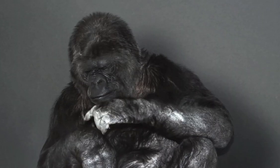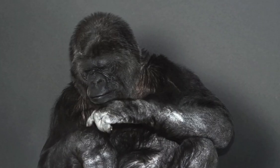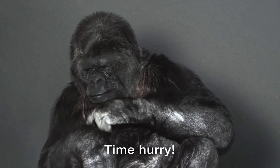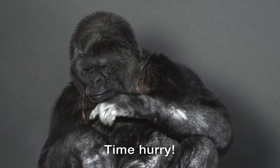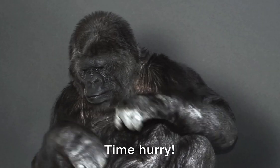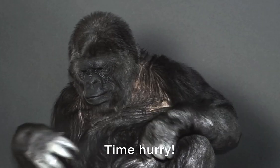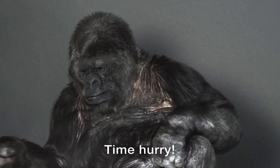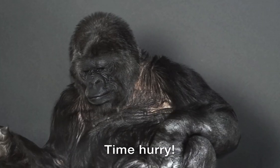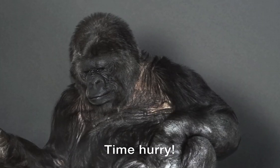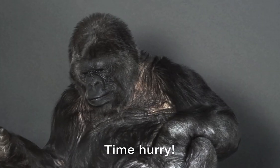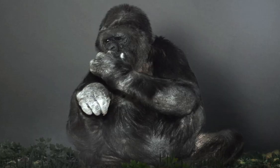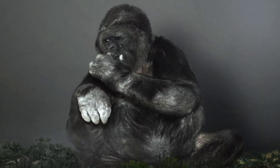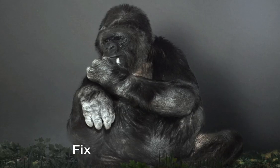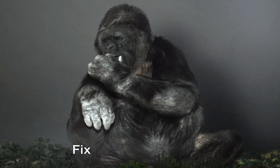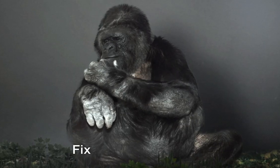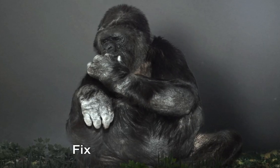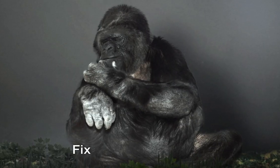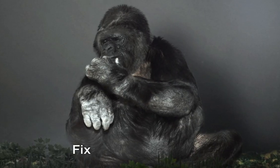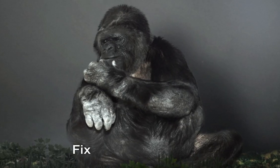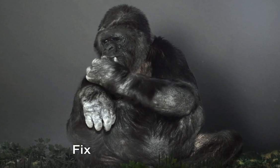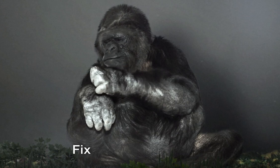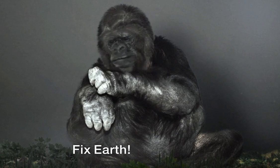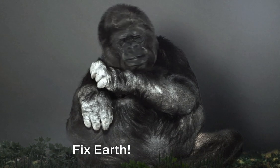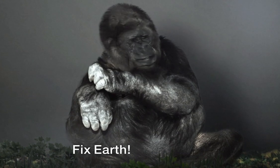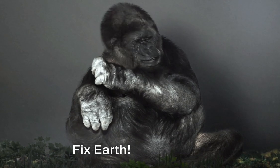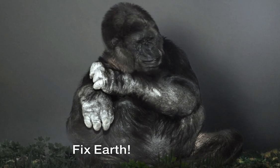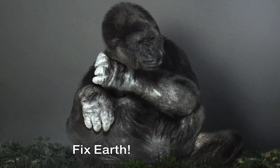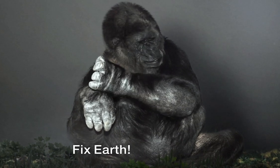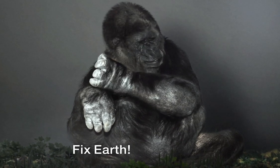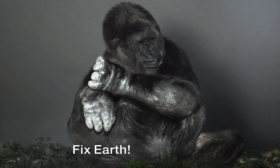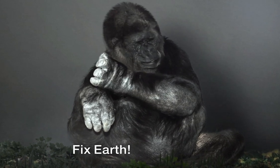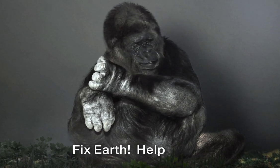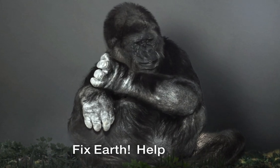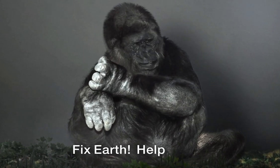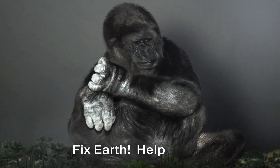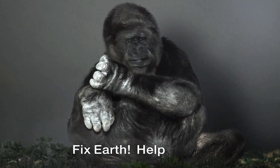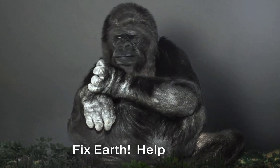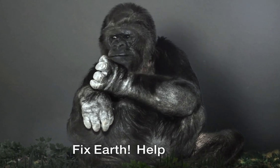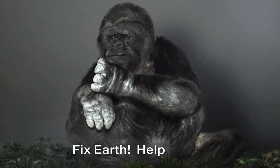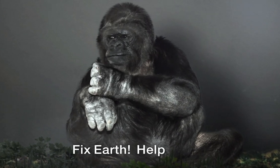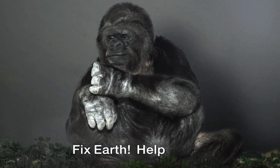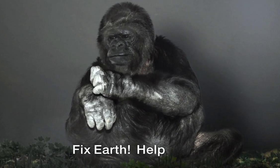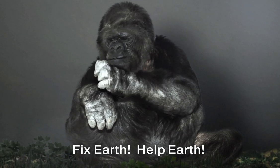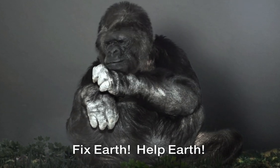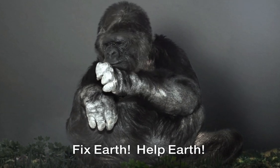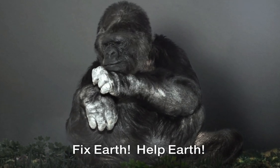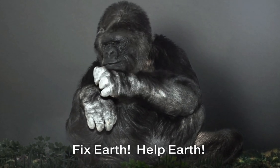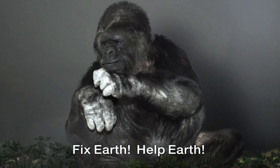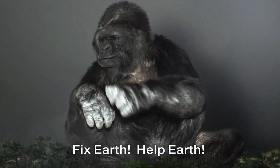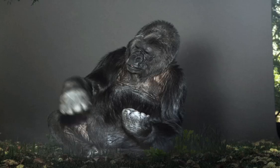It's time to hurry. Fix the earth. Help the earth.